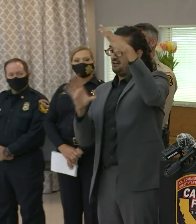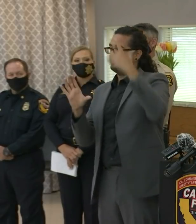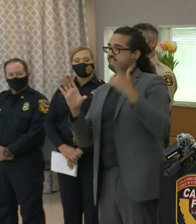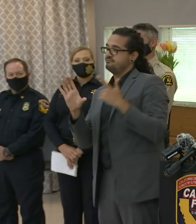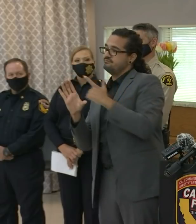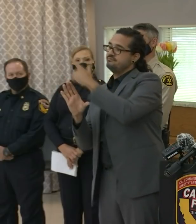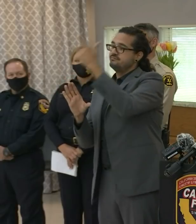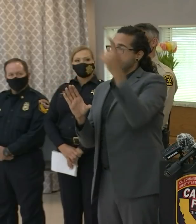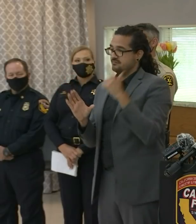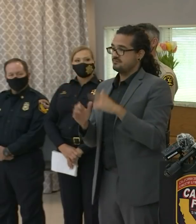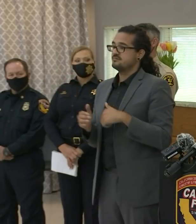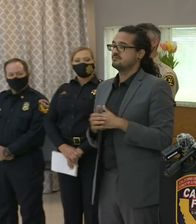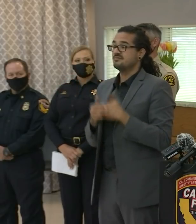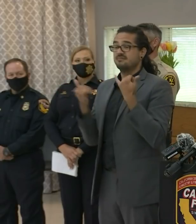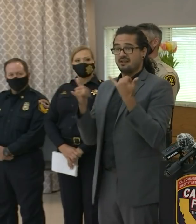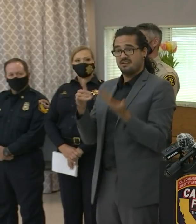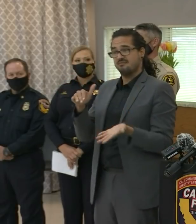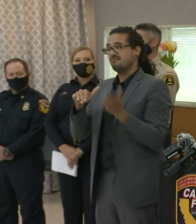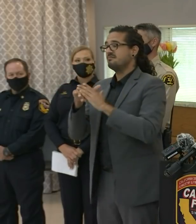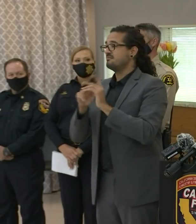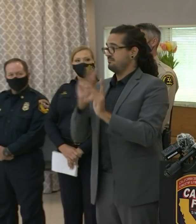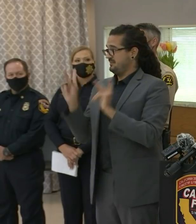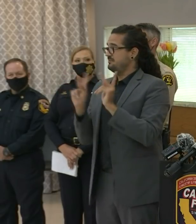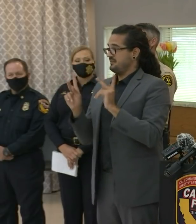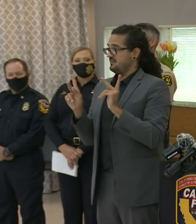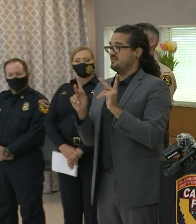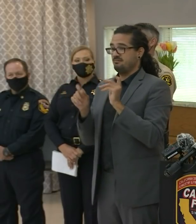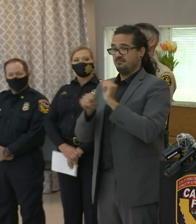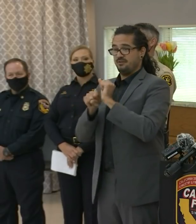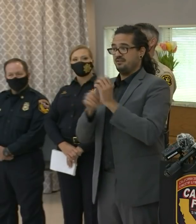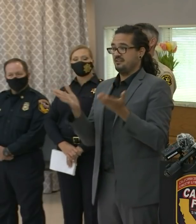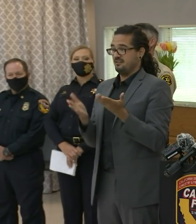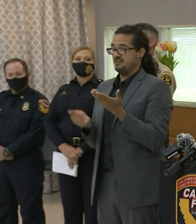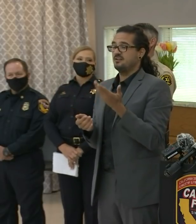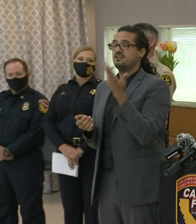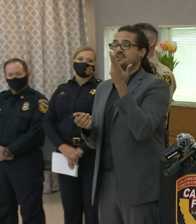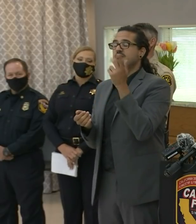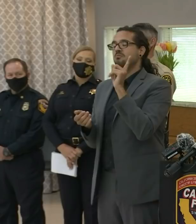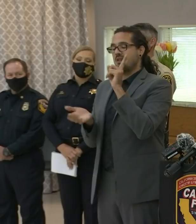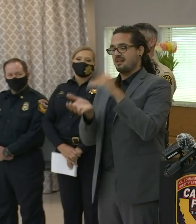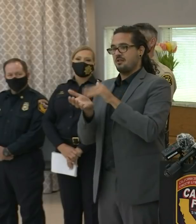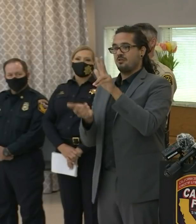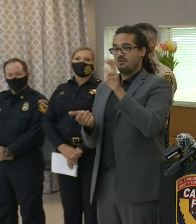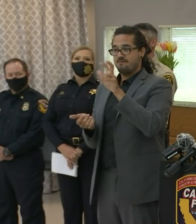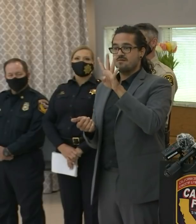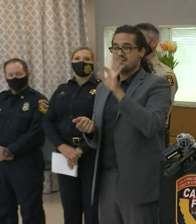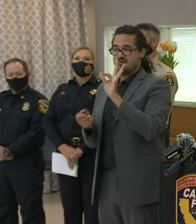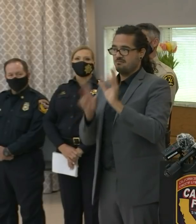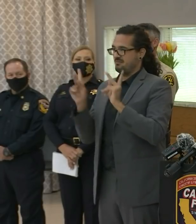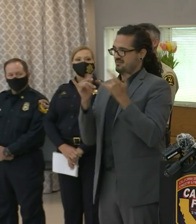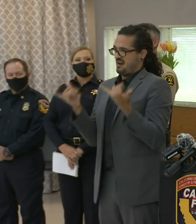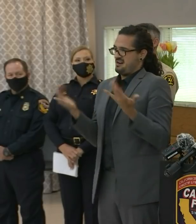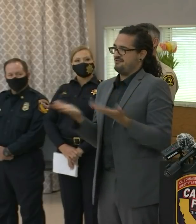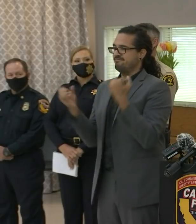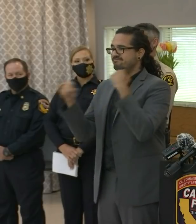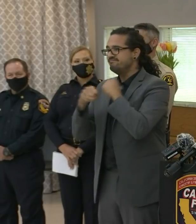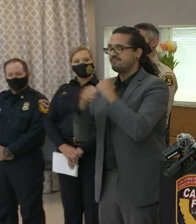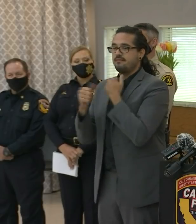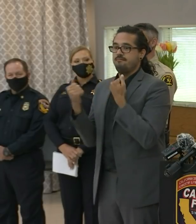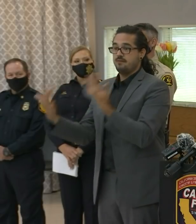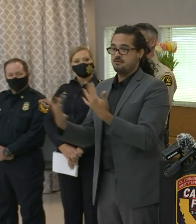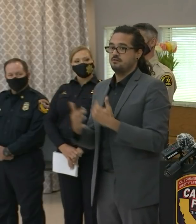have 1,349 personnel assigned to the incident itself. With that, operational briefing about what's going on the